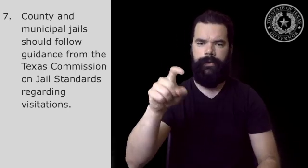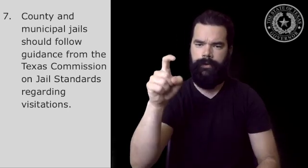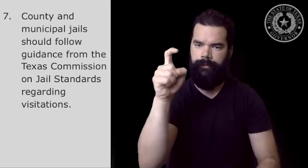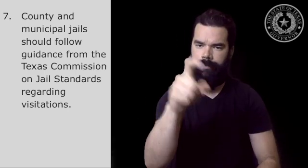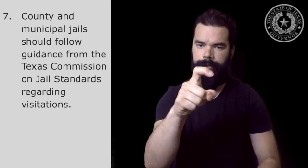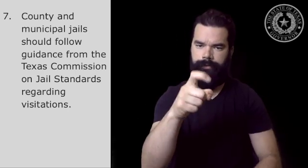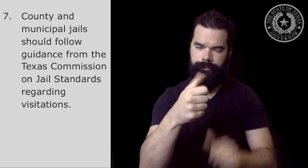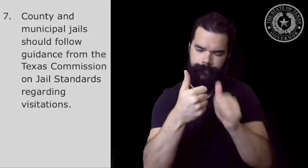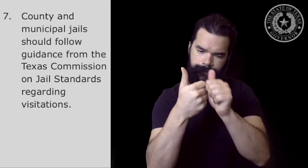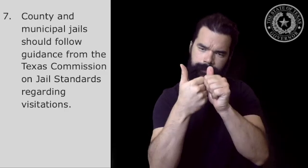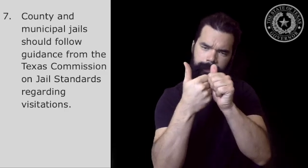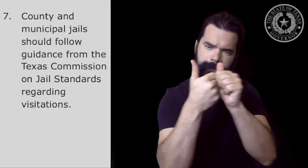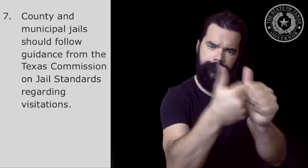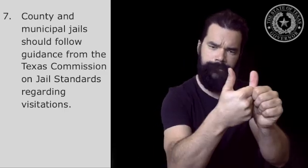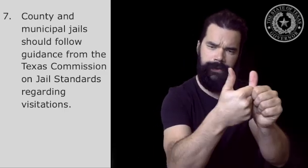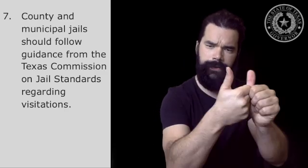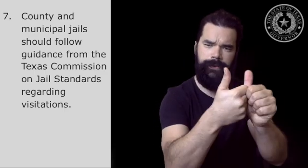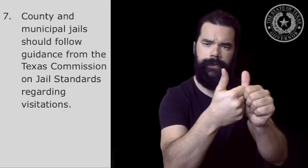visitations.